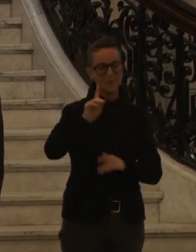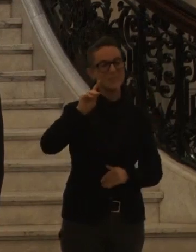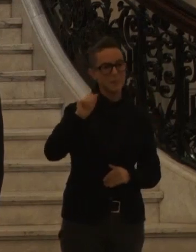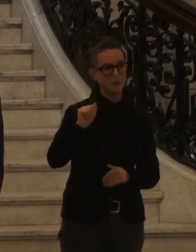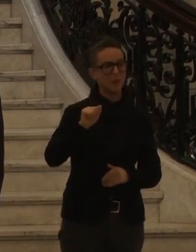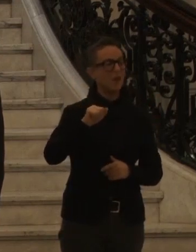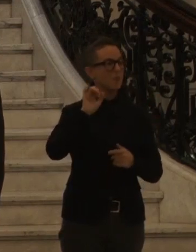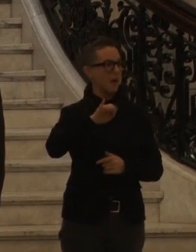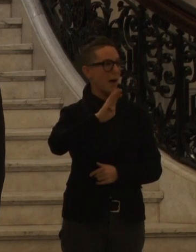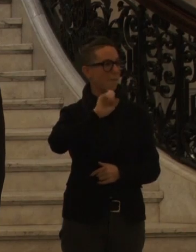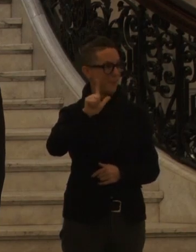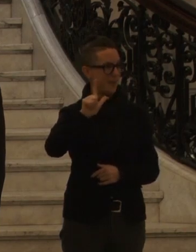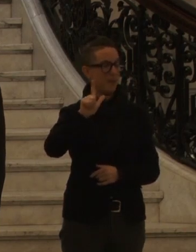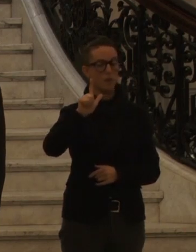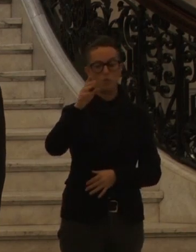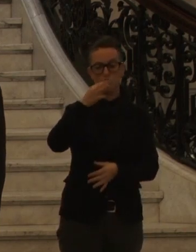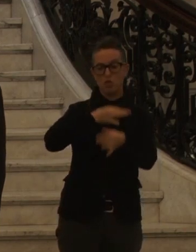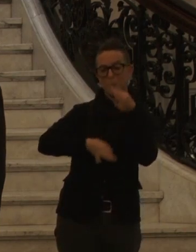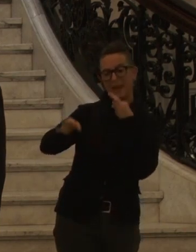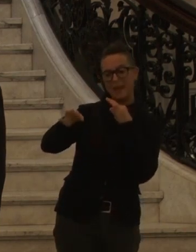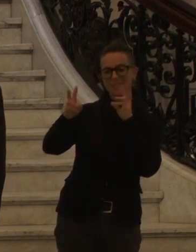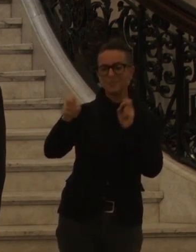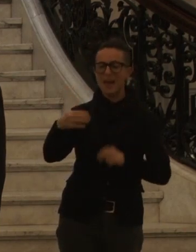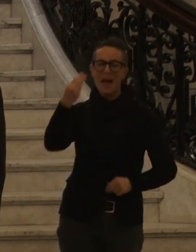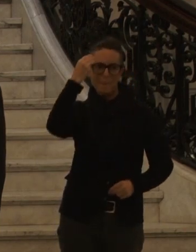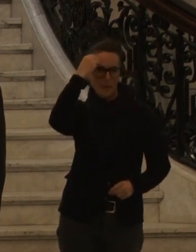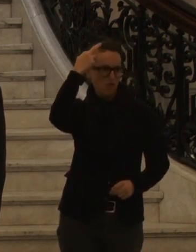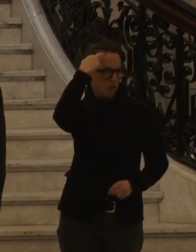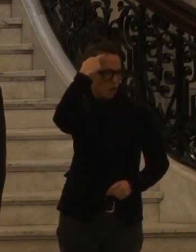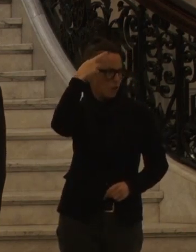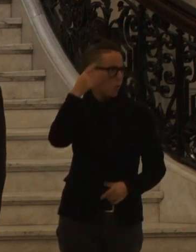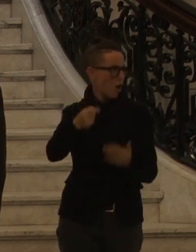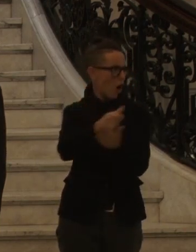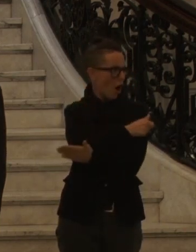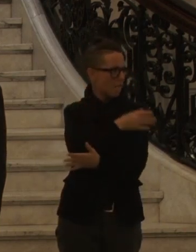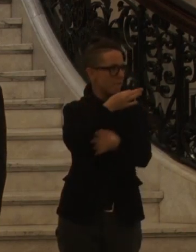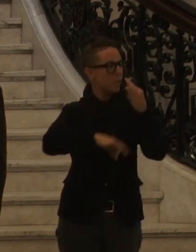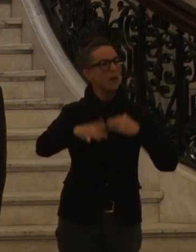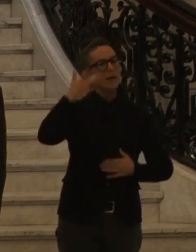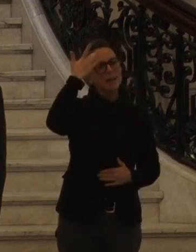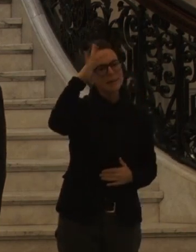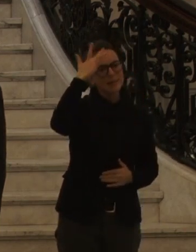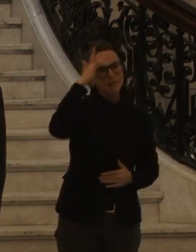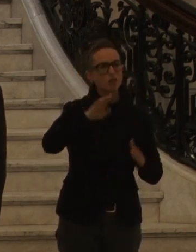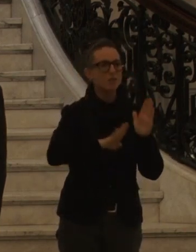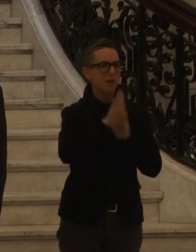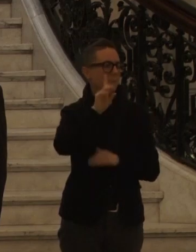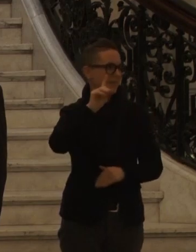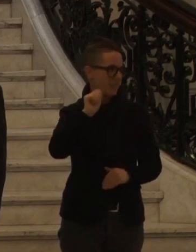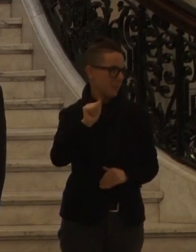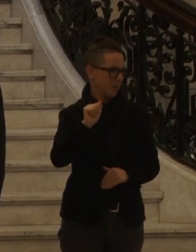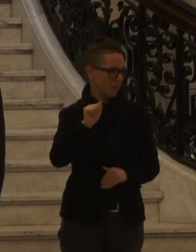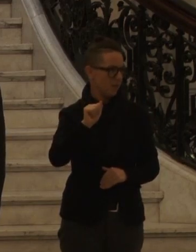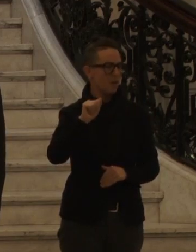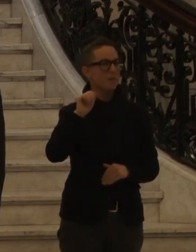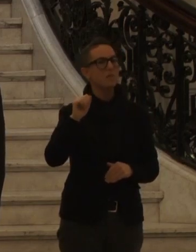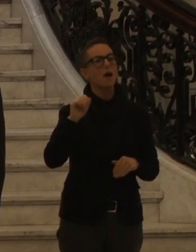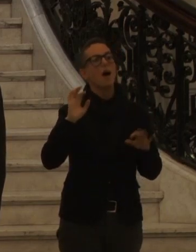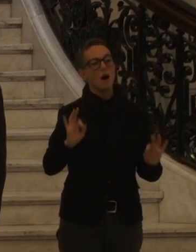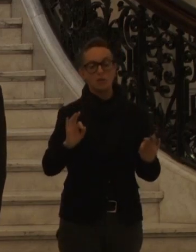bill proposes to replace the words mental retardation with intellectual or developmental disabilities, which would